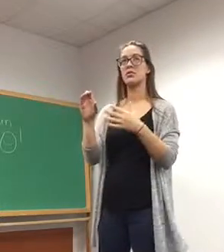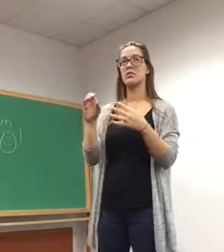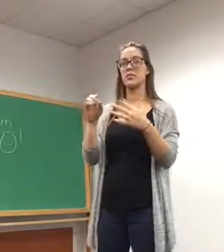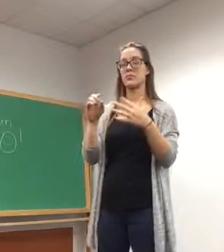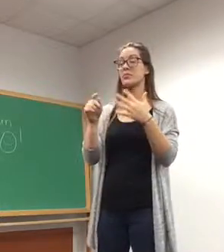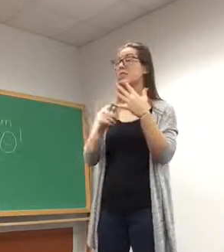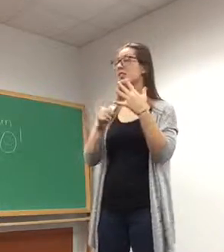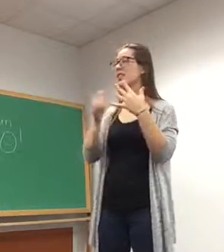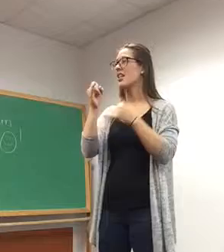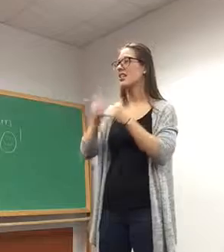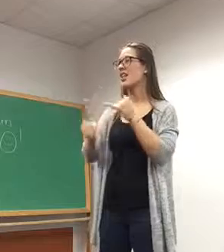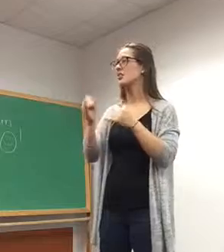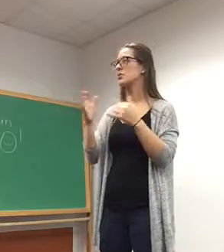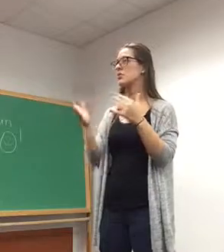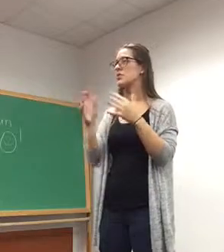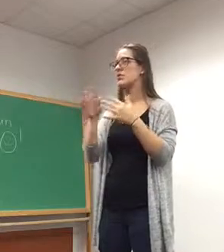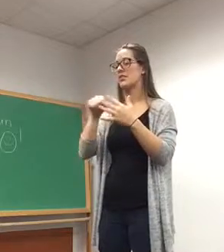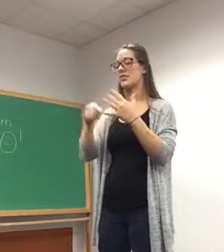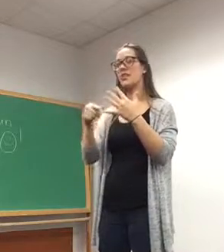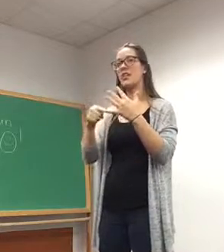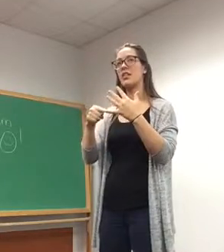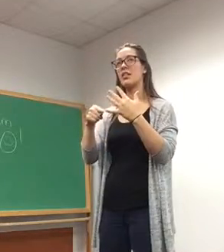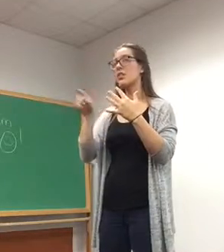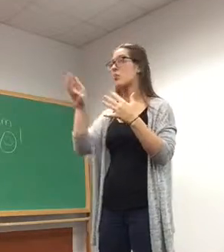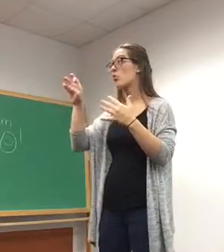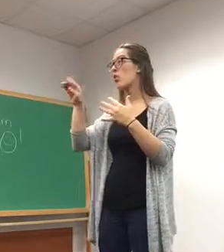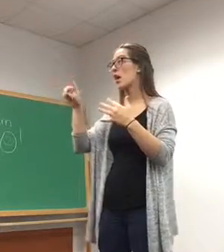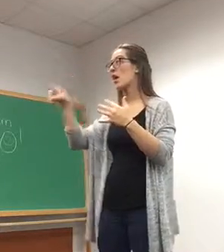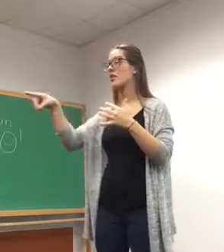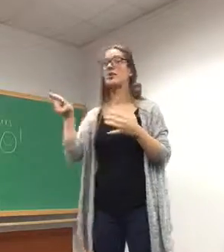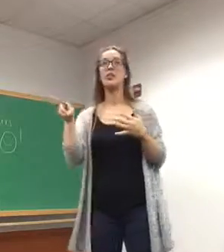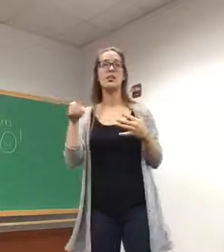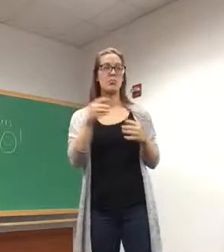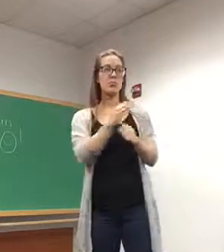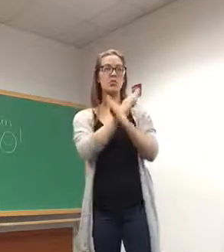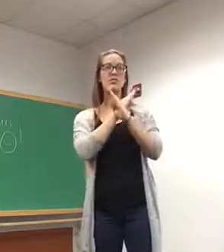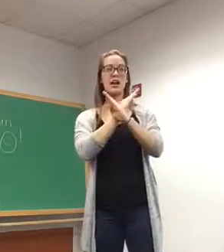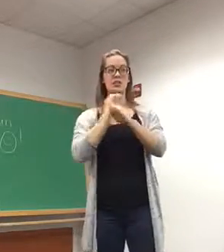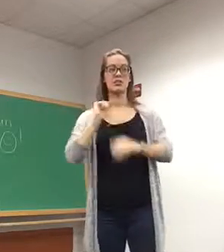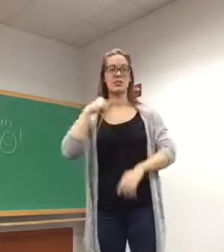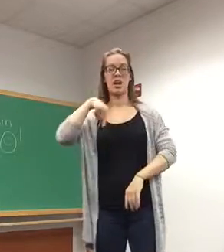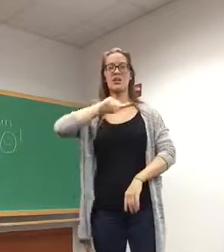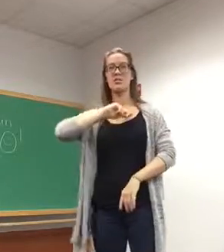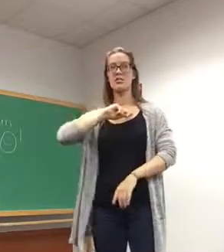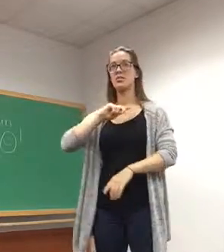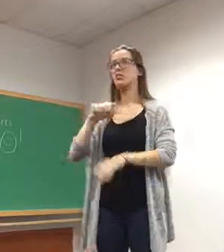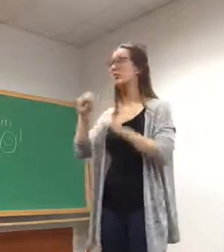is going to do for us, Brad? It protects us. Okay, good. It protects us. How does it protect